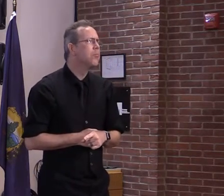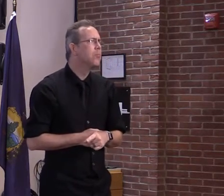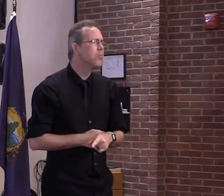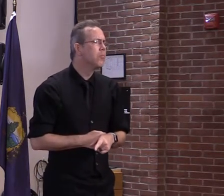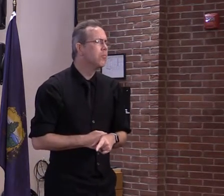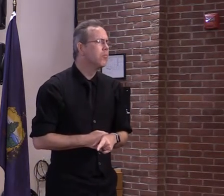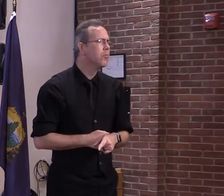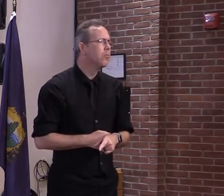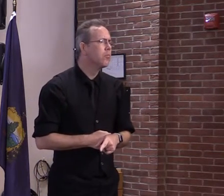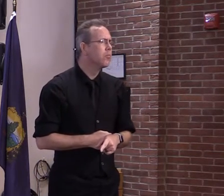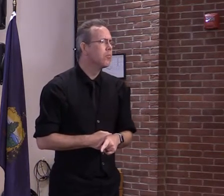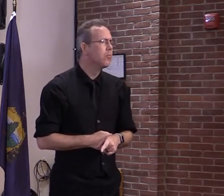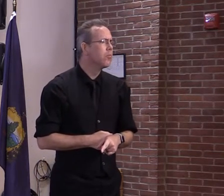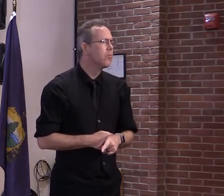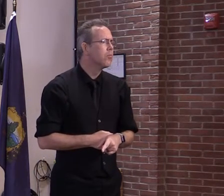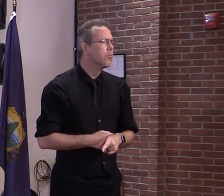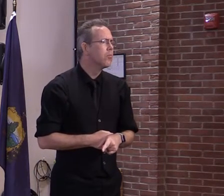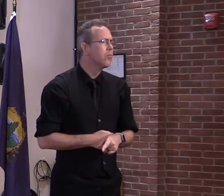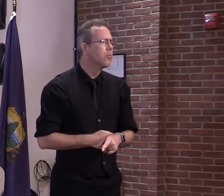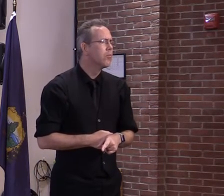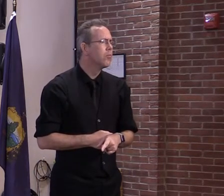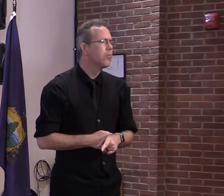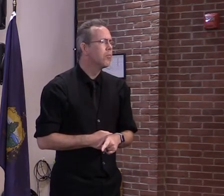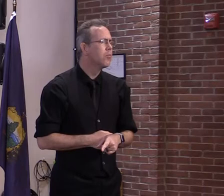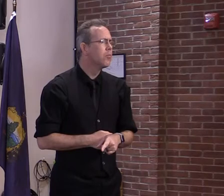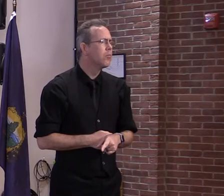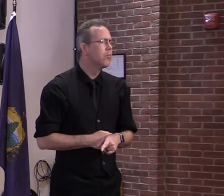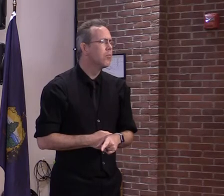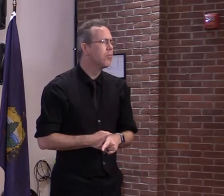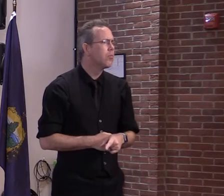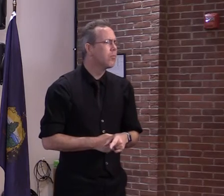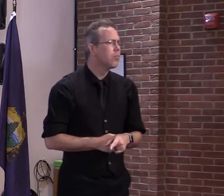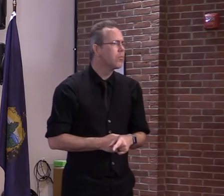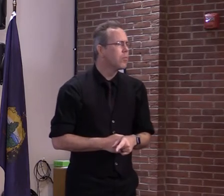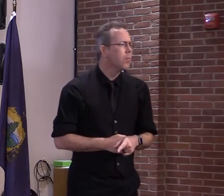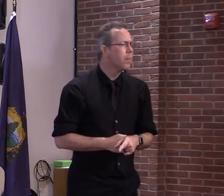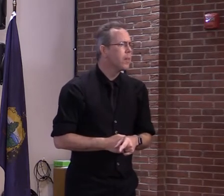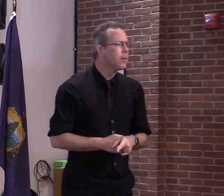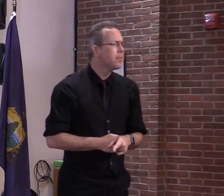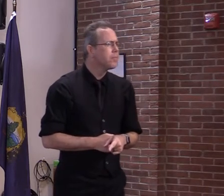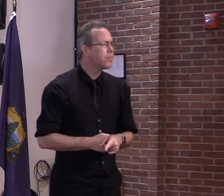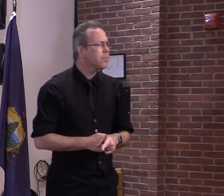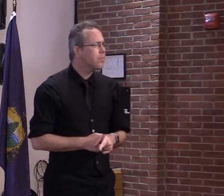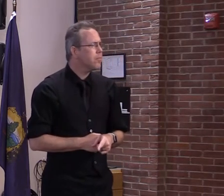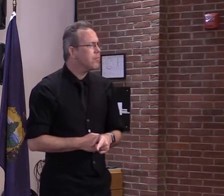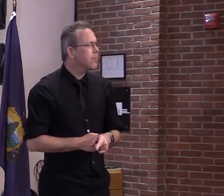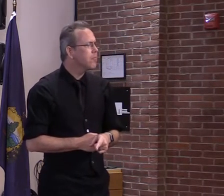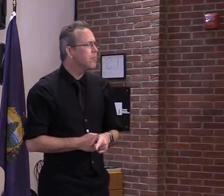prevent someone who is otherwise eligible from getting vaccinated?